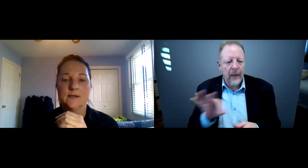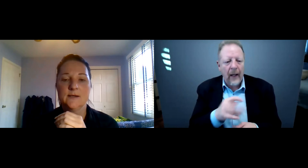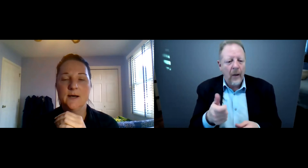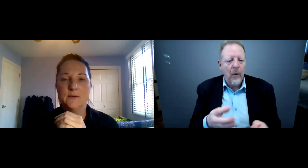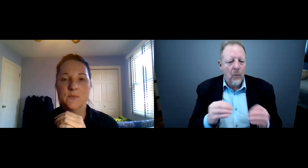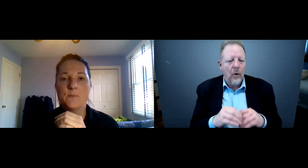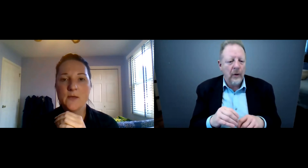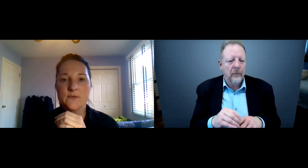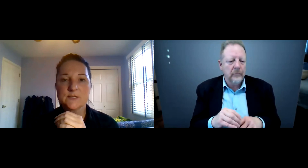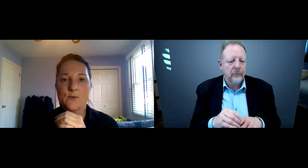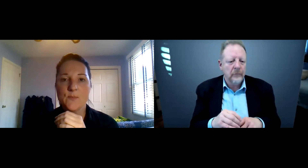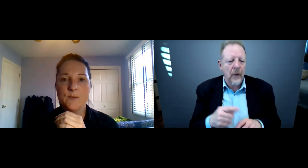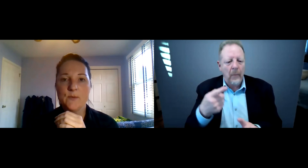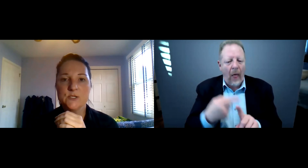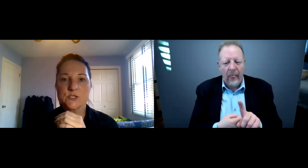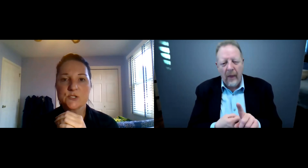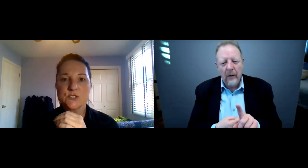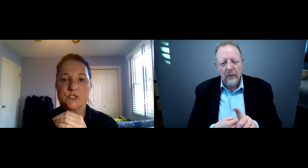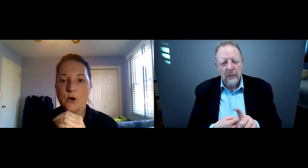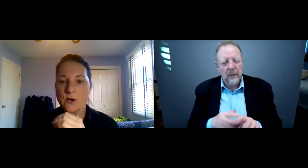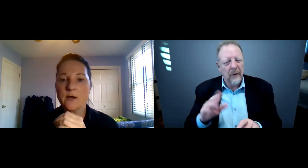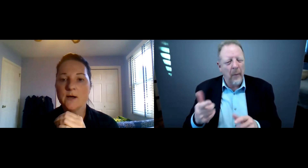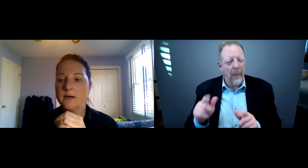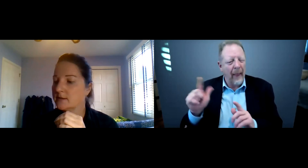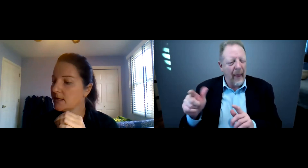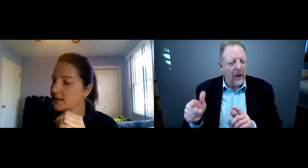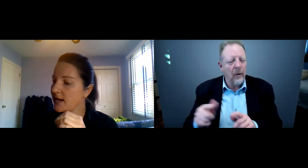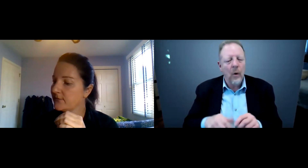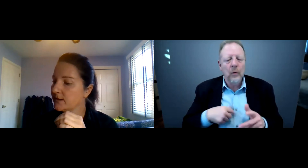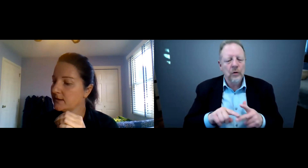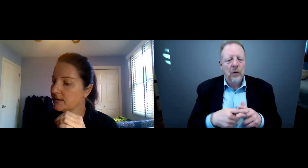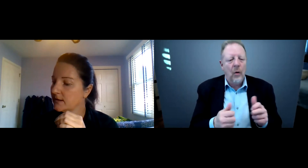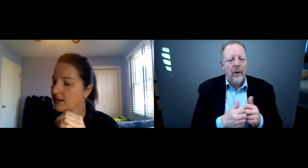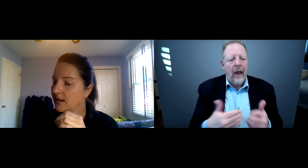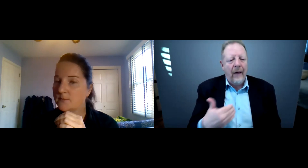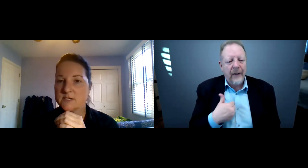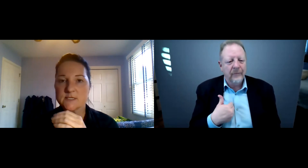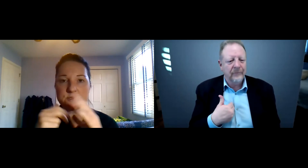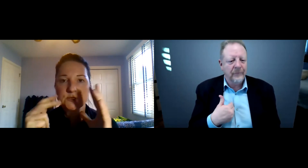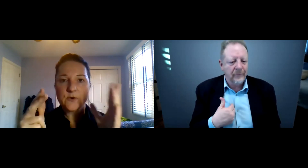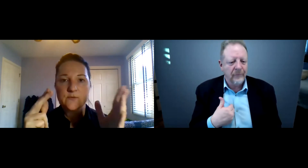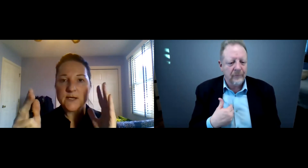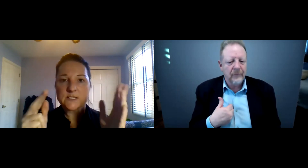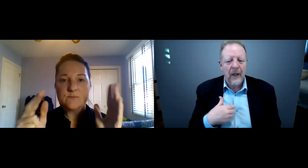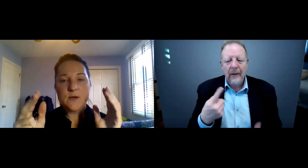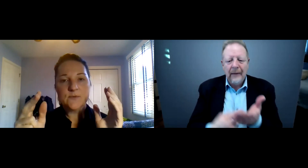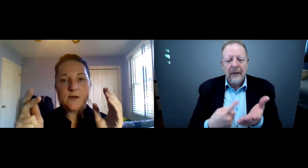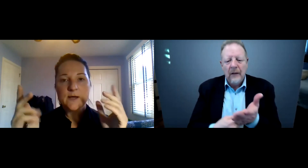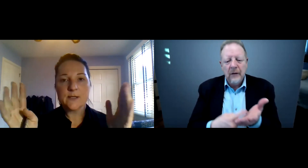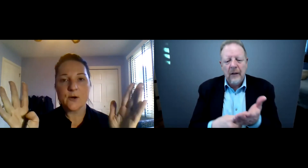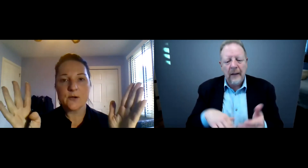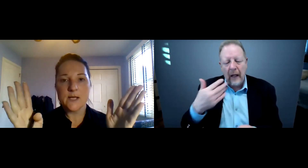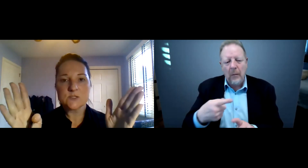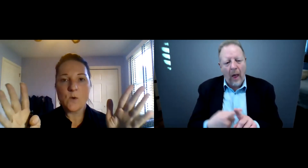than a month. So maybe we just start on like having a discussion over the next